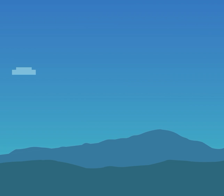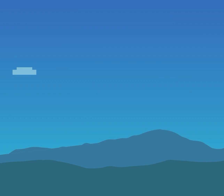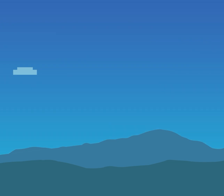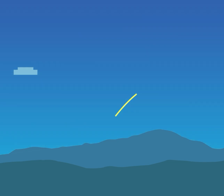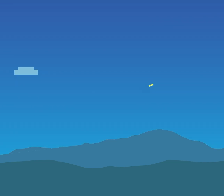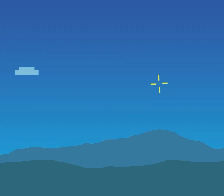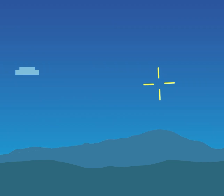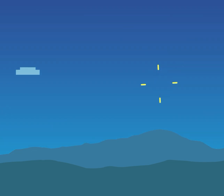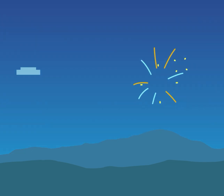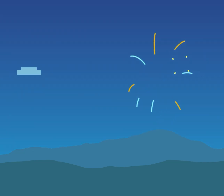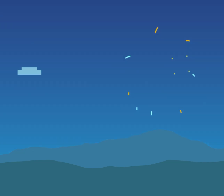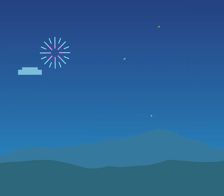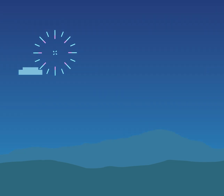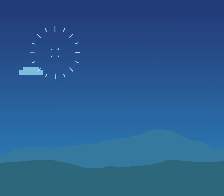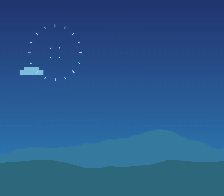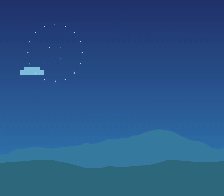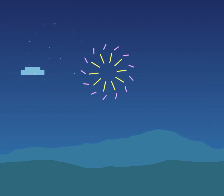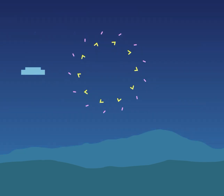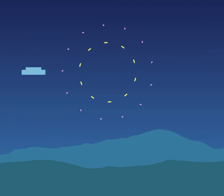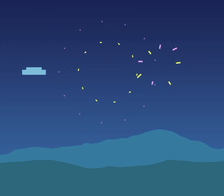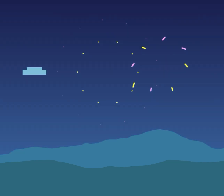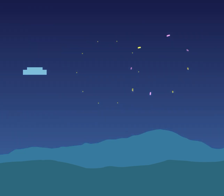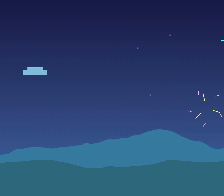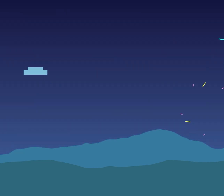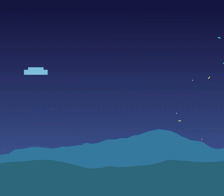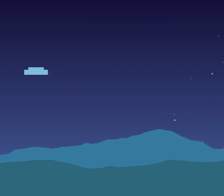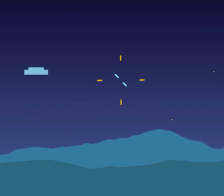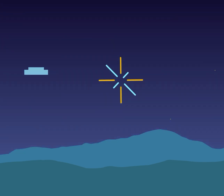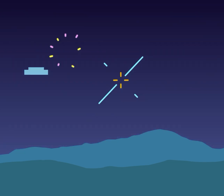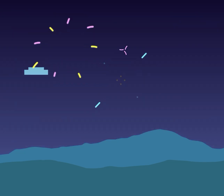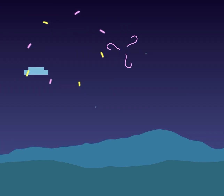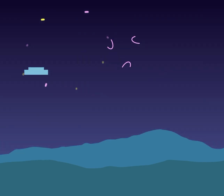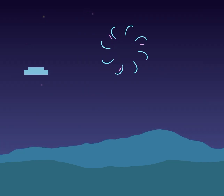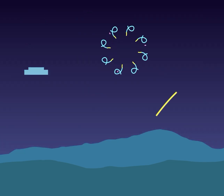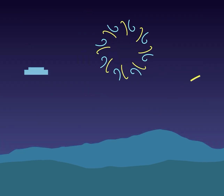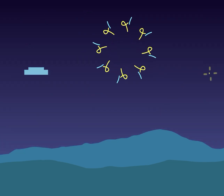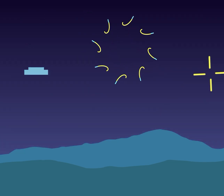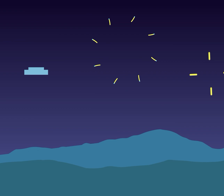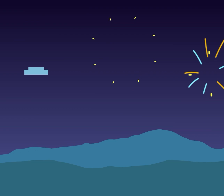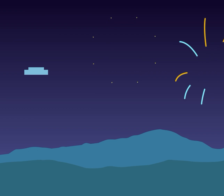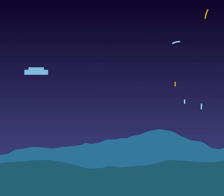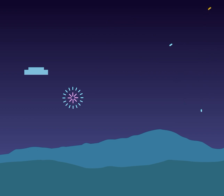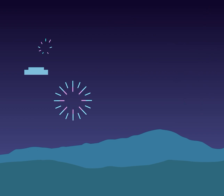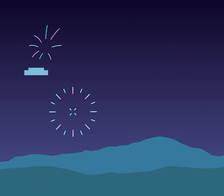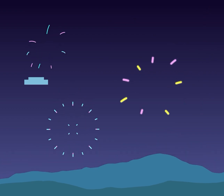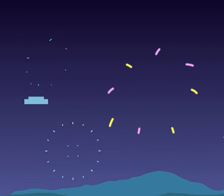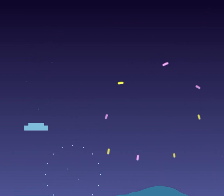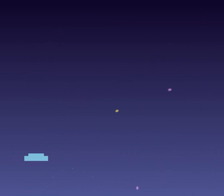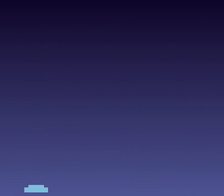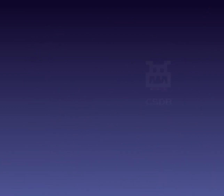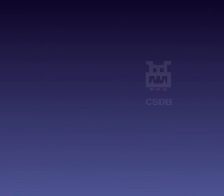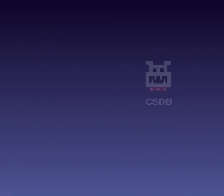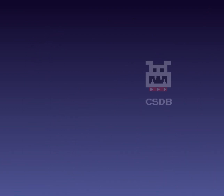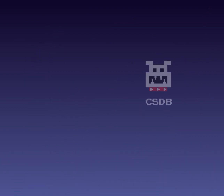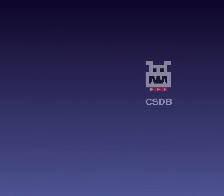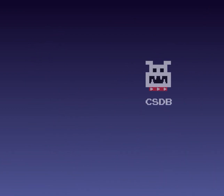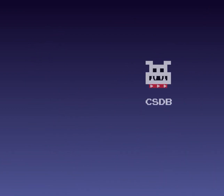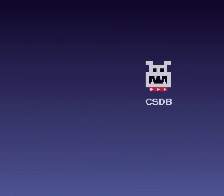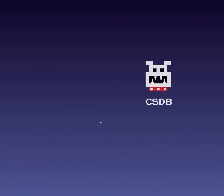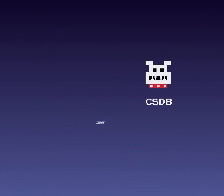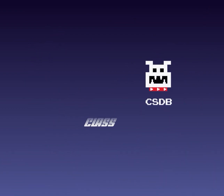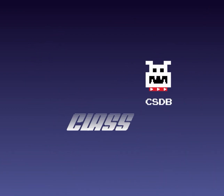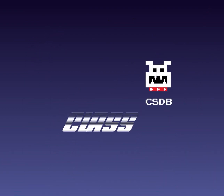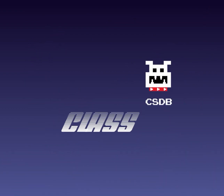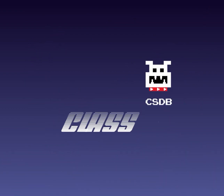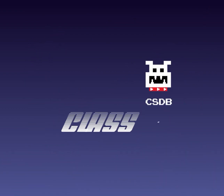On screen, computer-generated image of the sun setting behind the Rocky Mountains. Fireworks light up the darkened sky. Computer-generated image of a bulldog